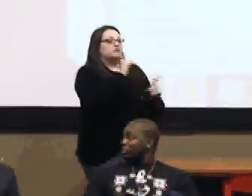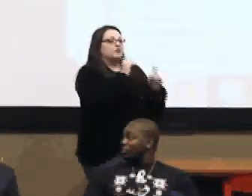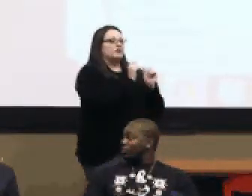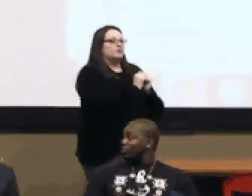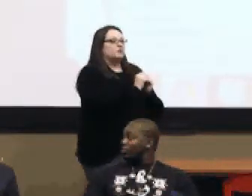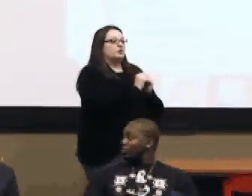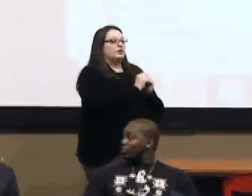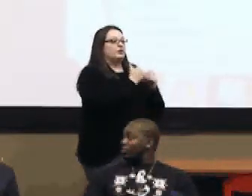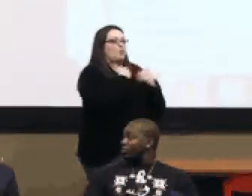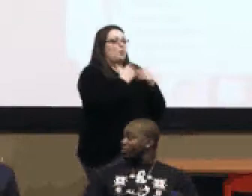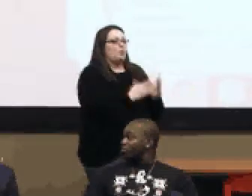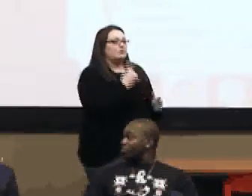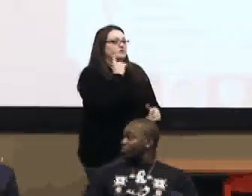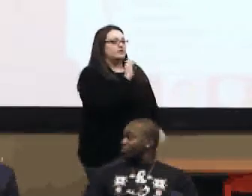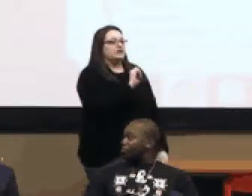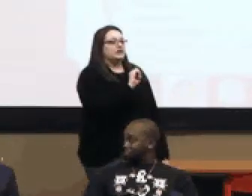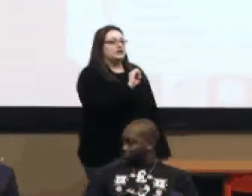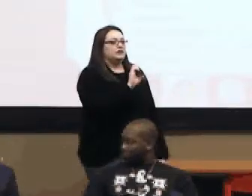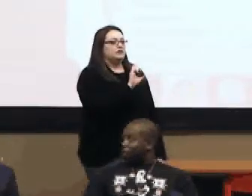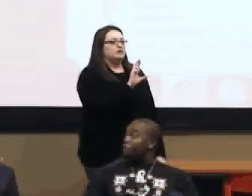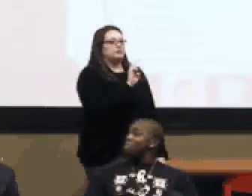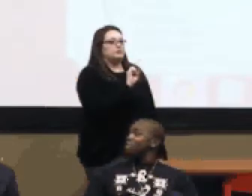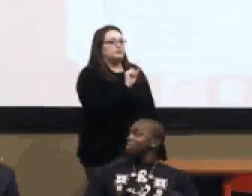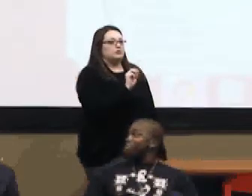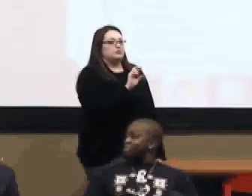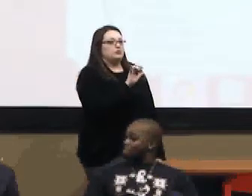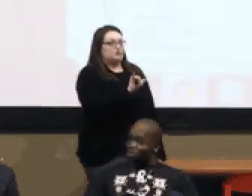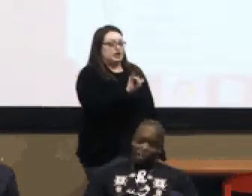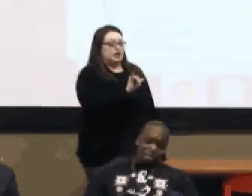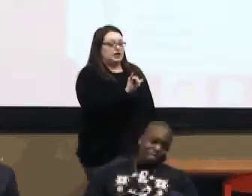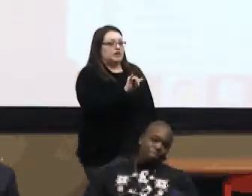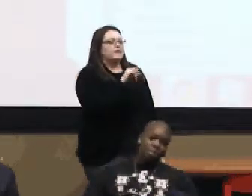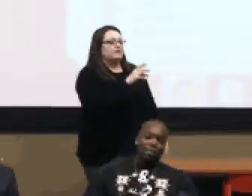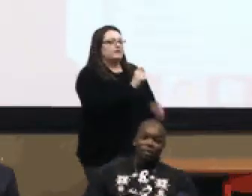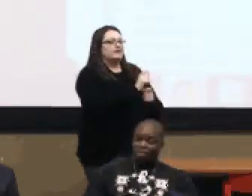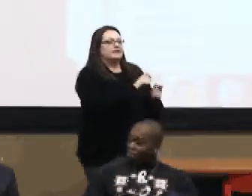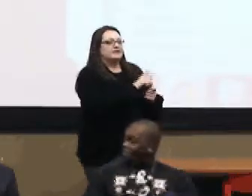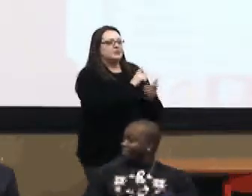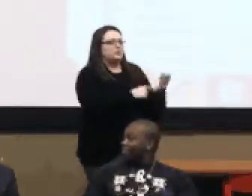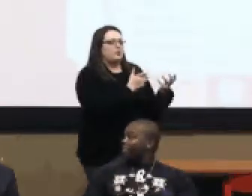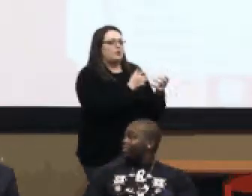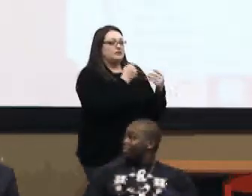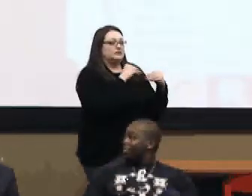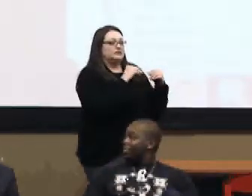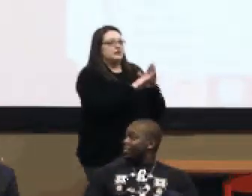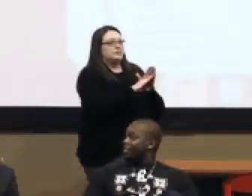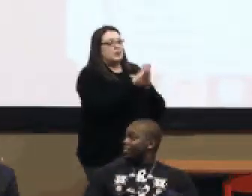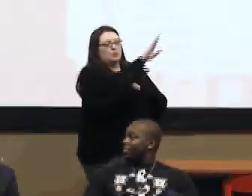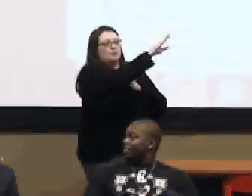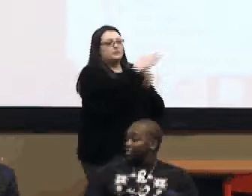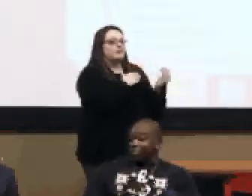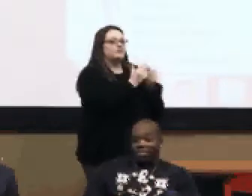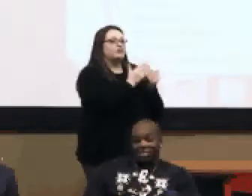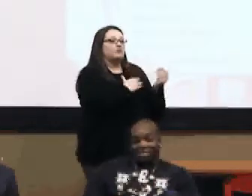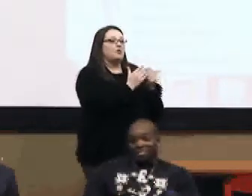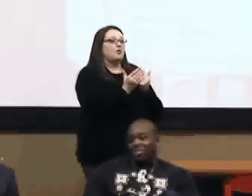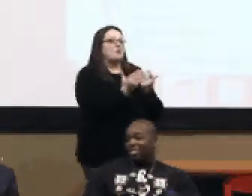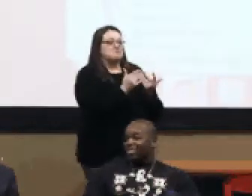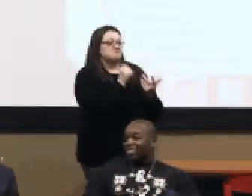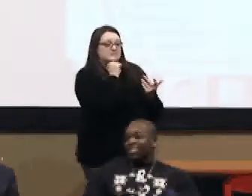the owners of eCreamery, they got exactly what they wanted. Their sales blew up after that. Yep. Even though they walked away without taking the